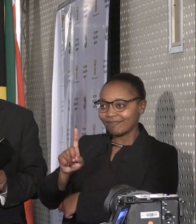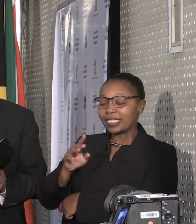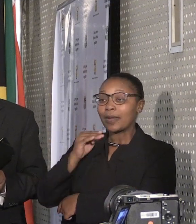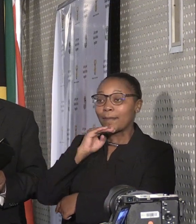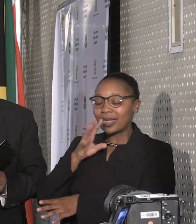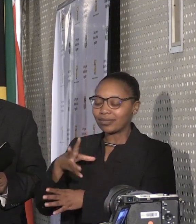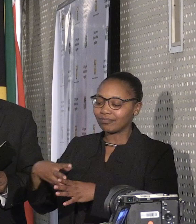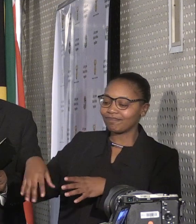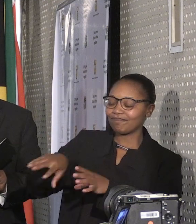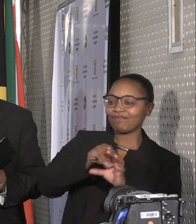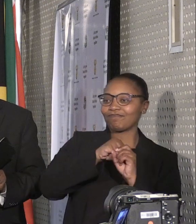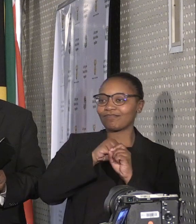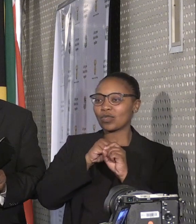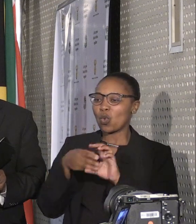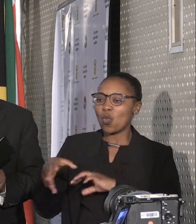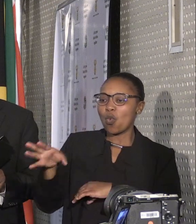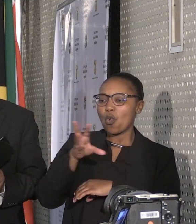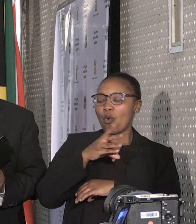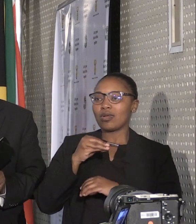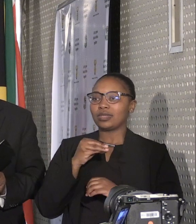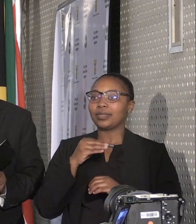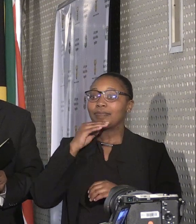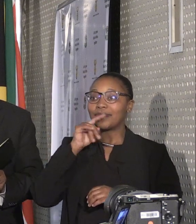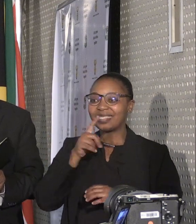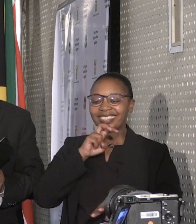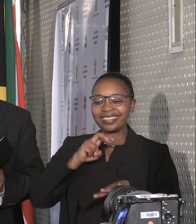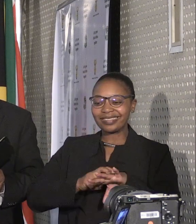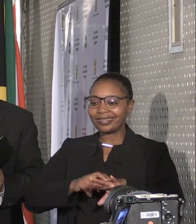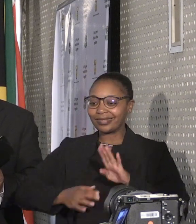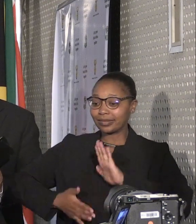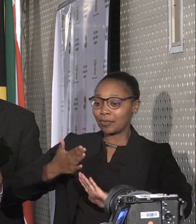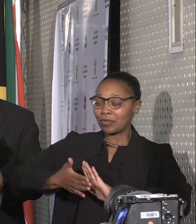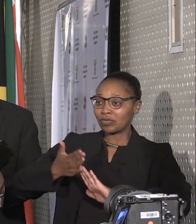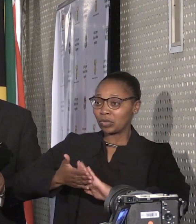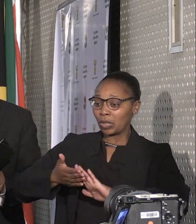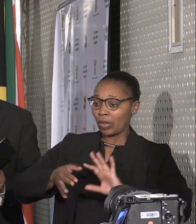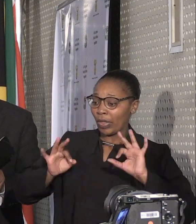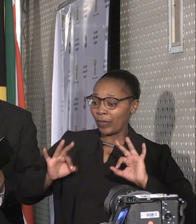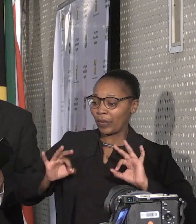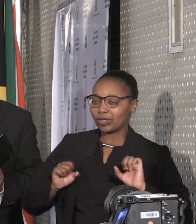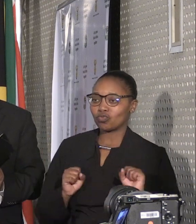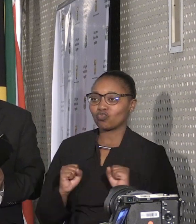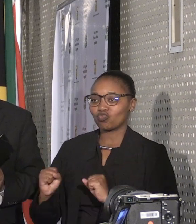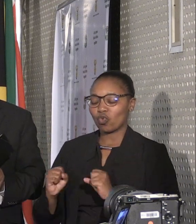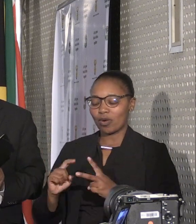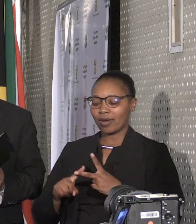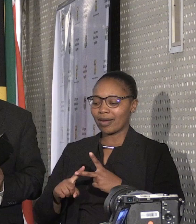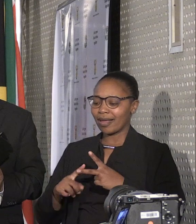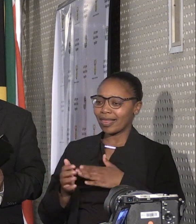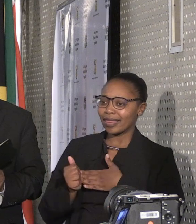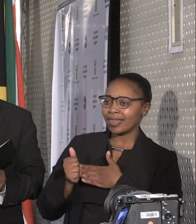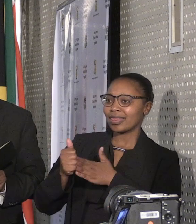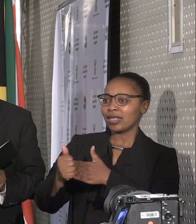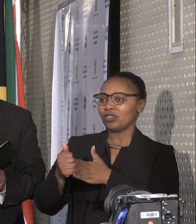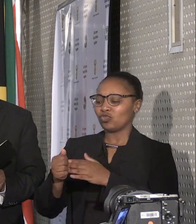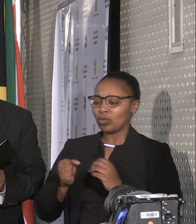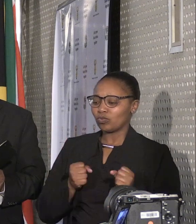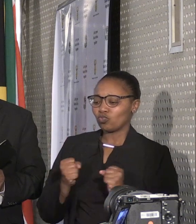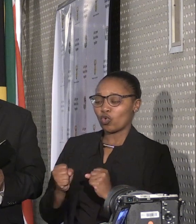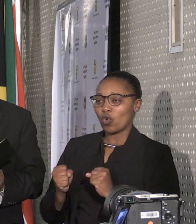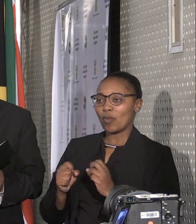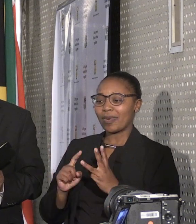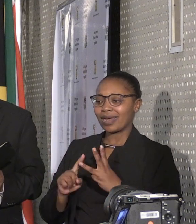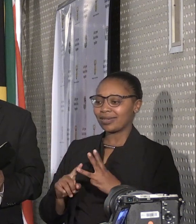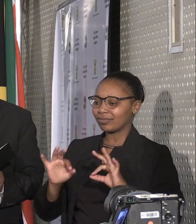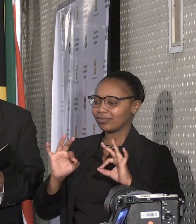calls for stronger efficiency, for stronger leadership, for integrity and credibility. This word developmental